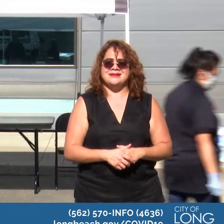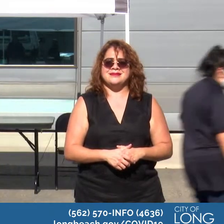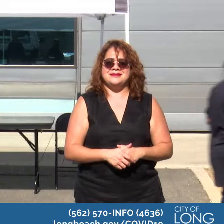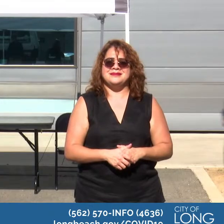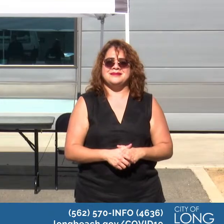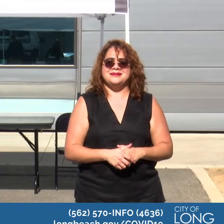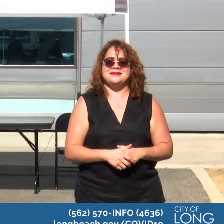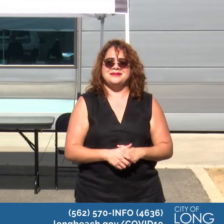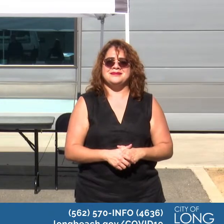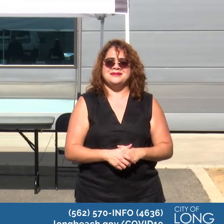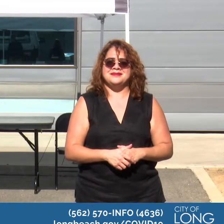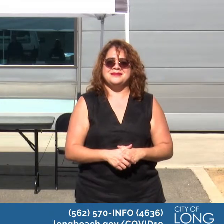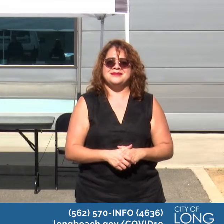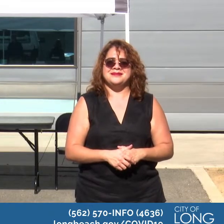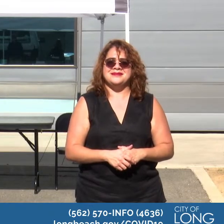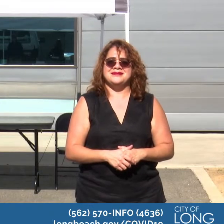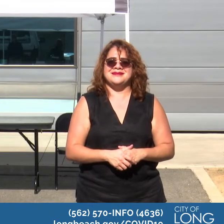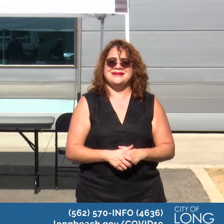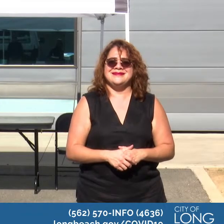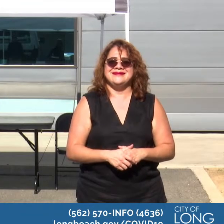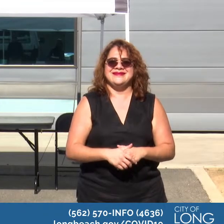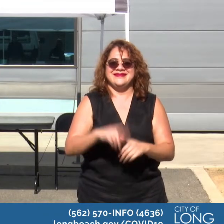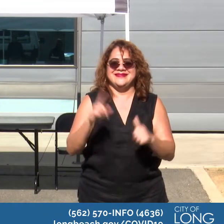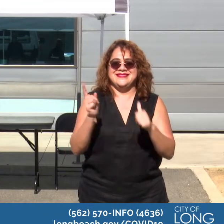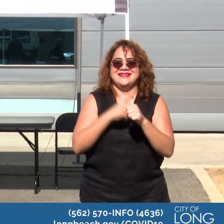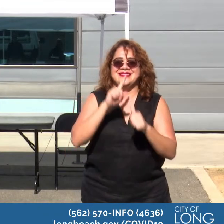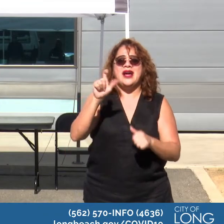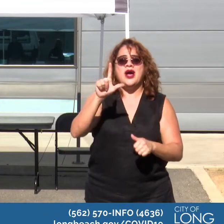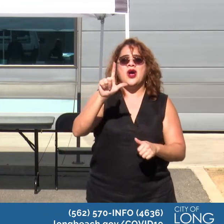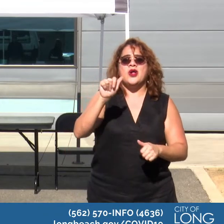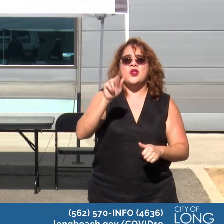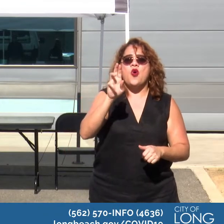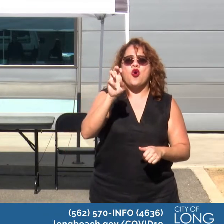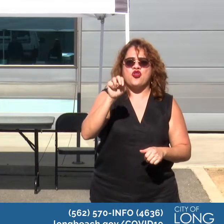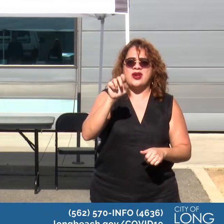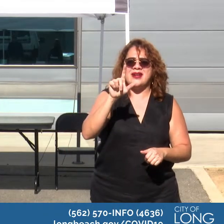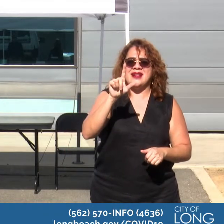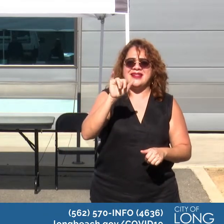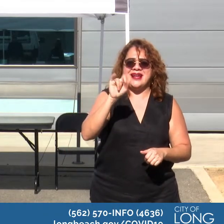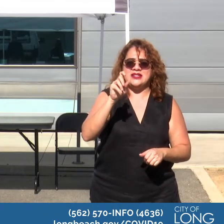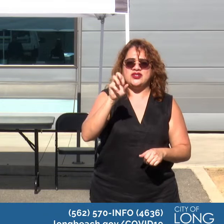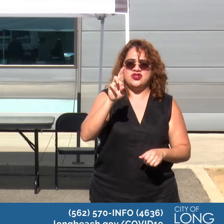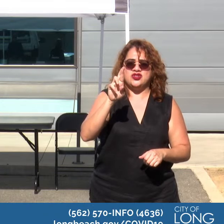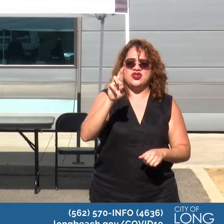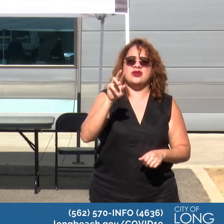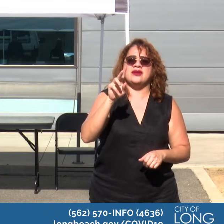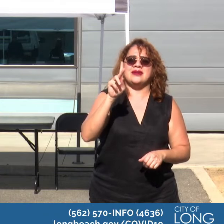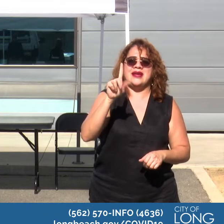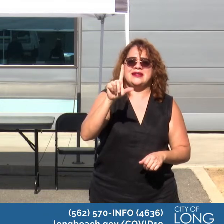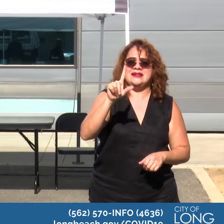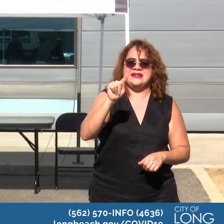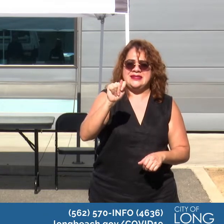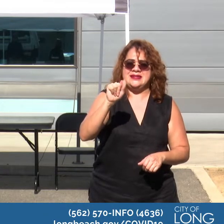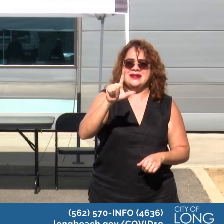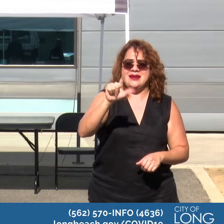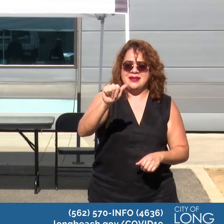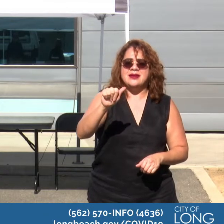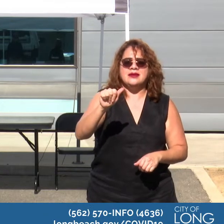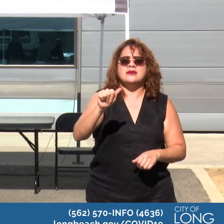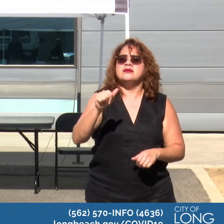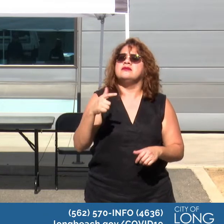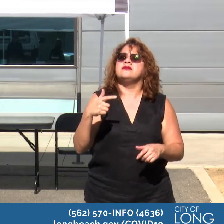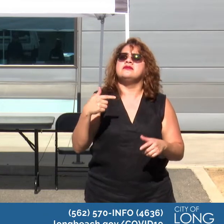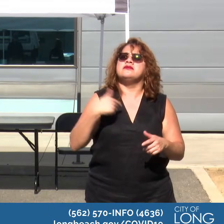Kelly, our first question is from Lauren Leister of KTLA. She asks, how do people show that they're in a group eligible for the vaccine in terms